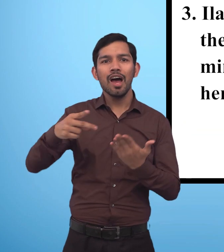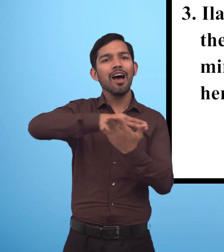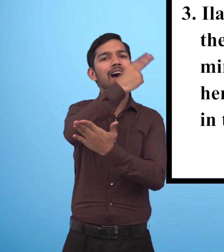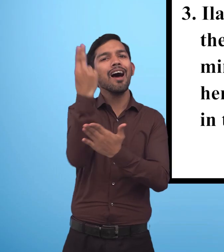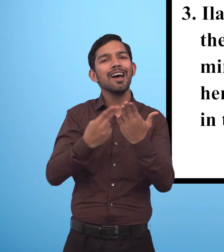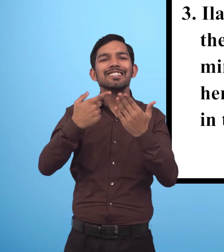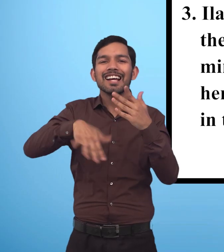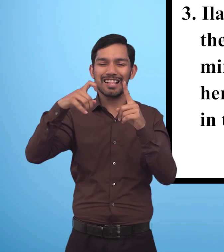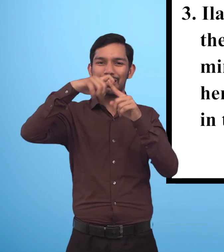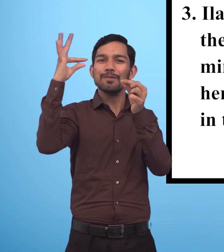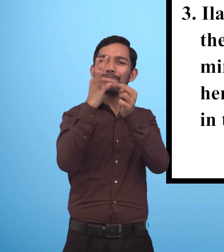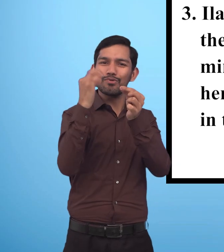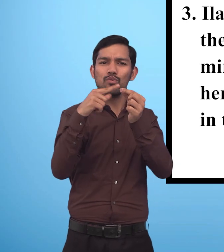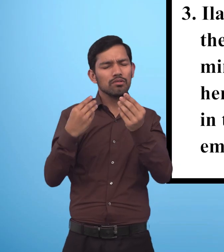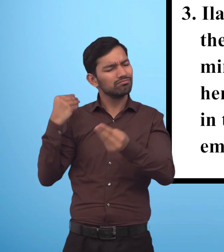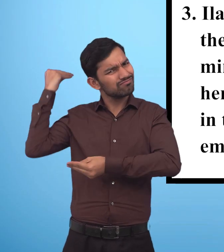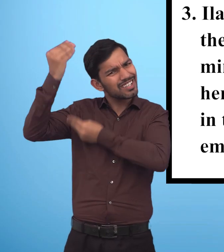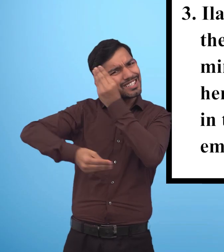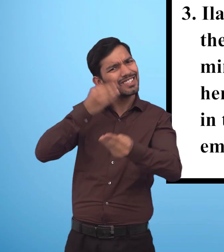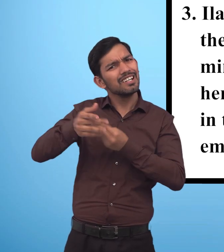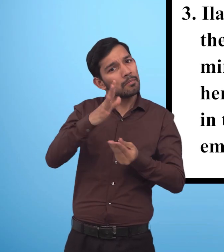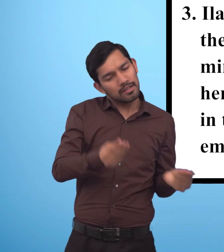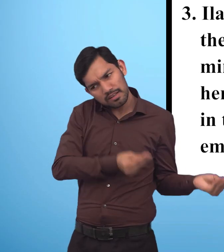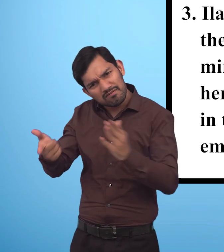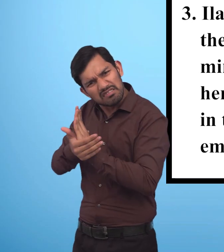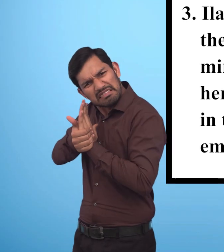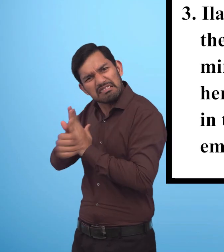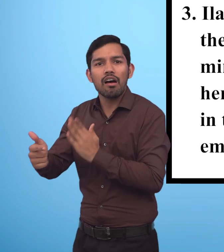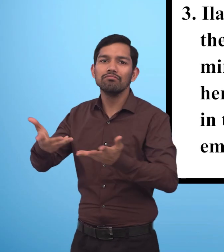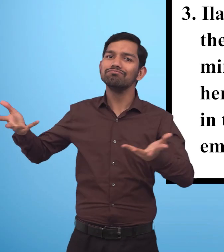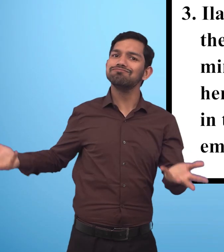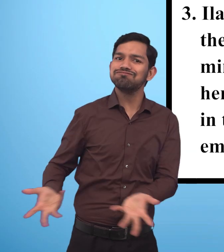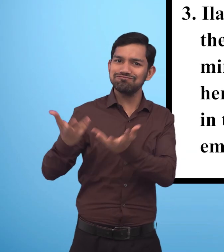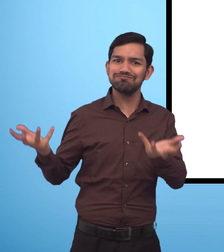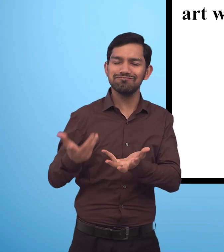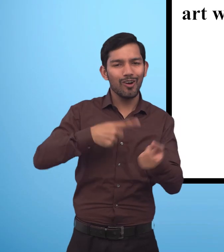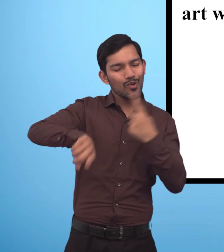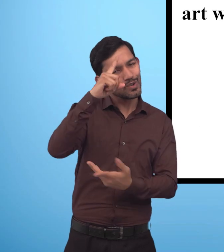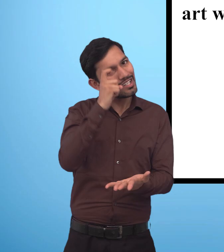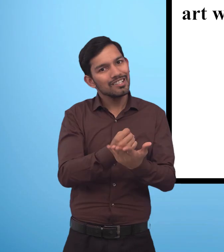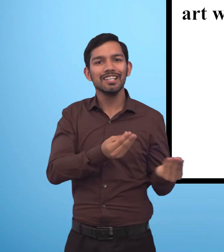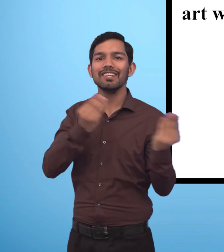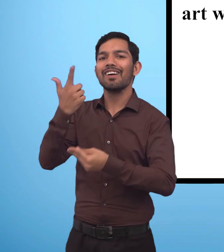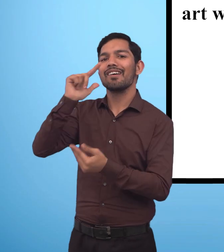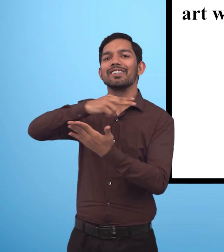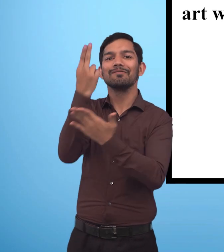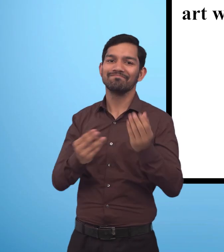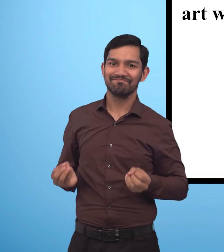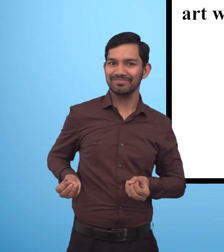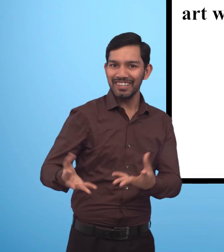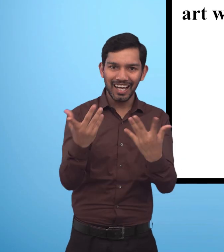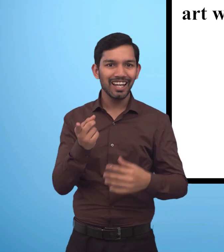They were skilled in the traditional art of Kathiawar embroidery and decided to share this art with Ila.